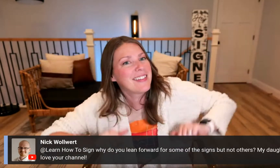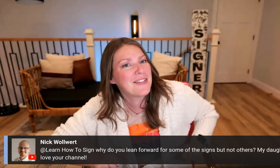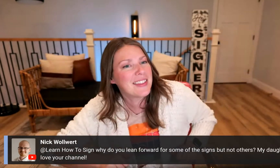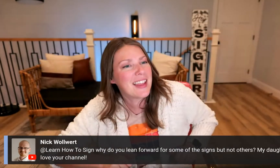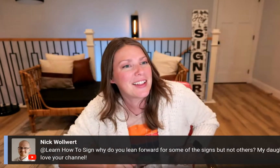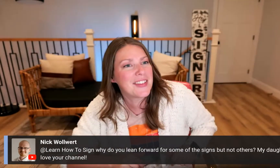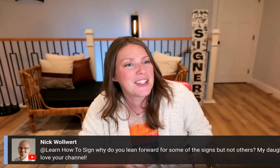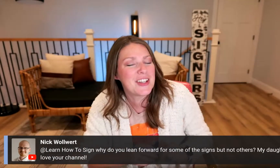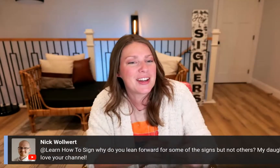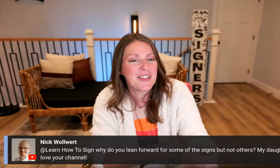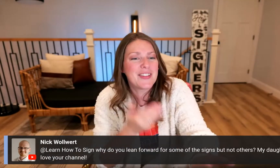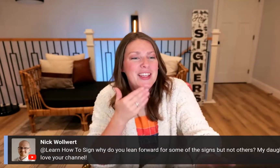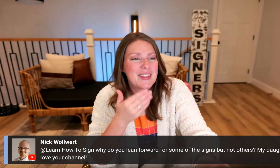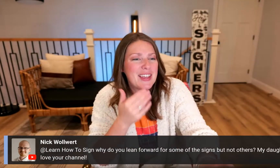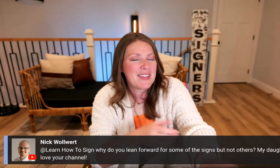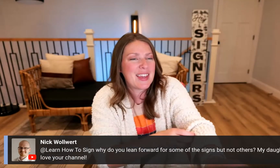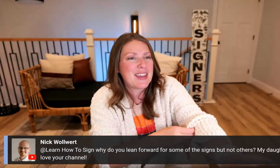Love that they love this channel. Thank you, thank you, thank you.